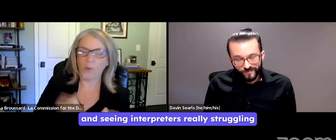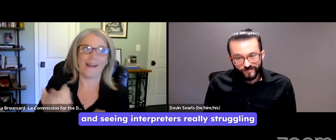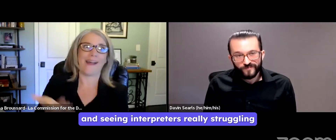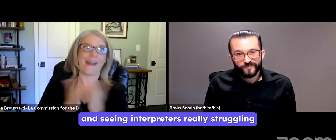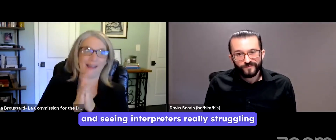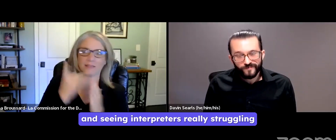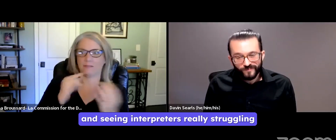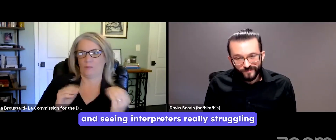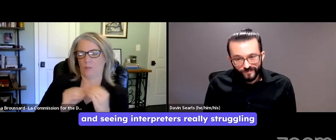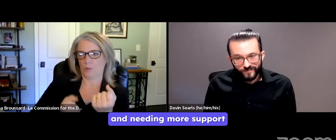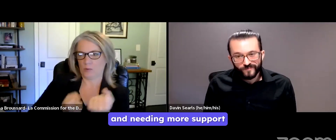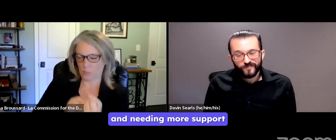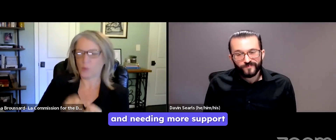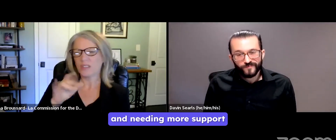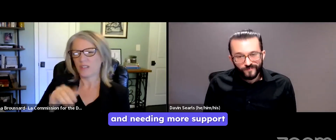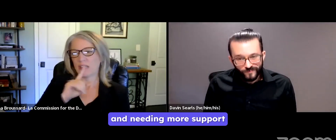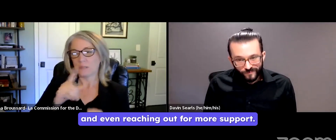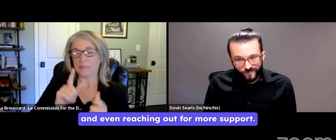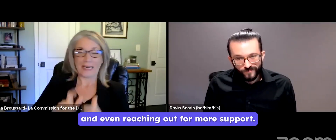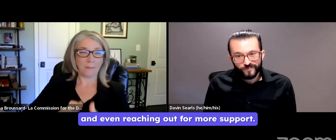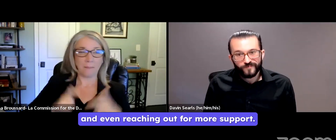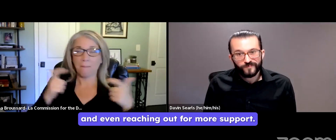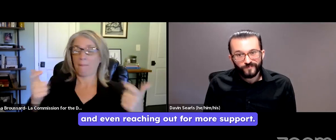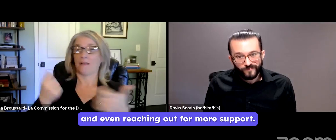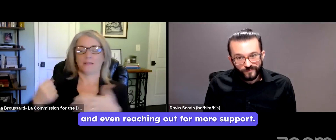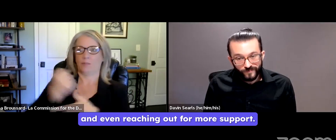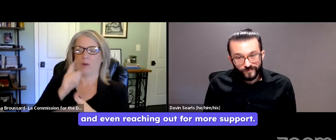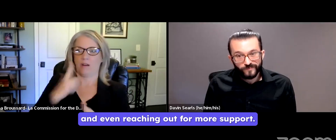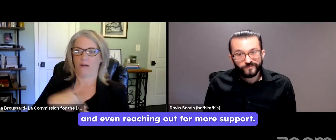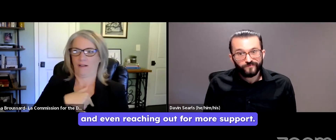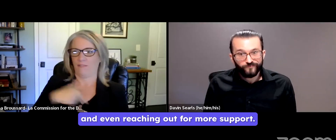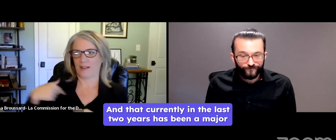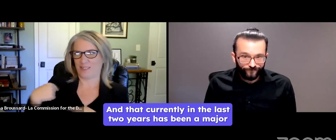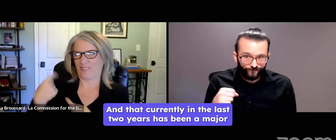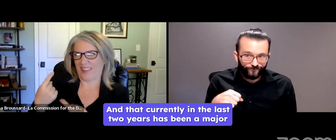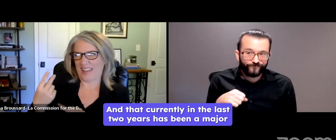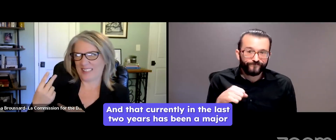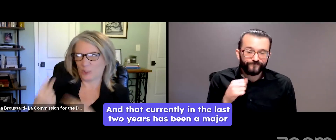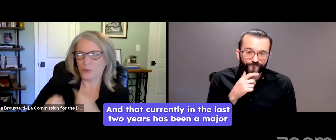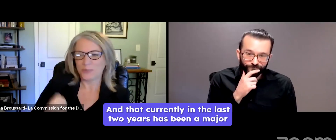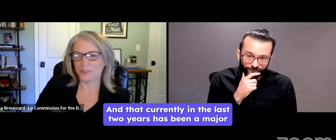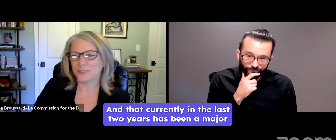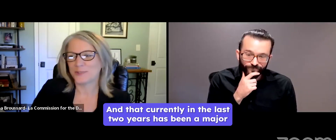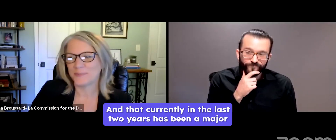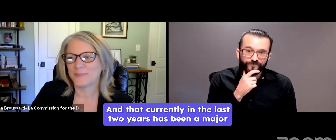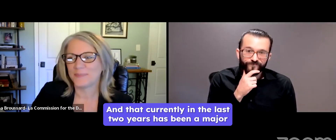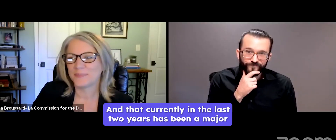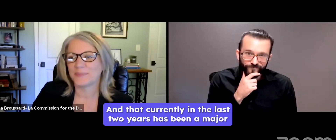really struggling and needing more support and even reaching out for more support. And that currently in the last 2